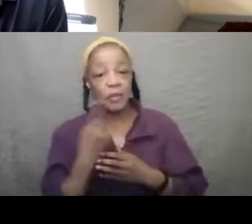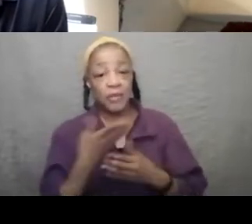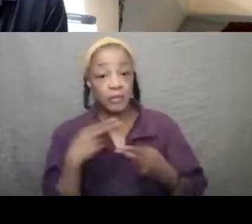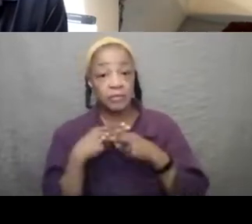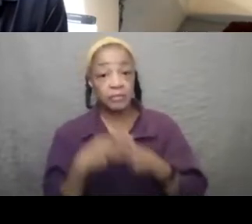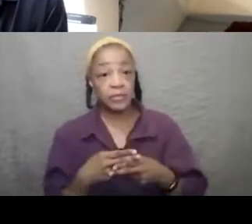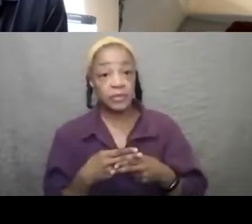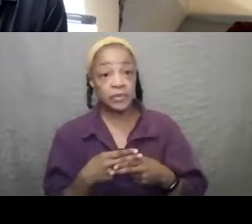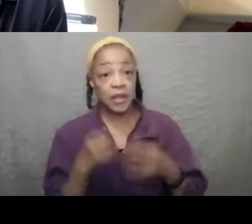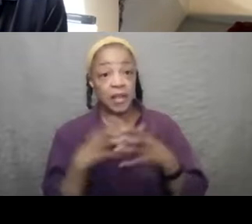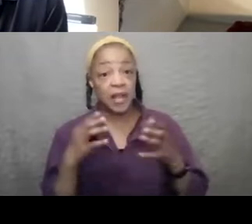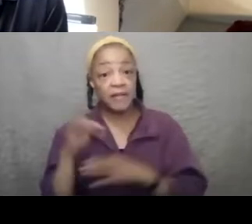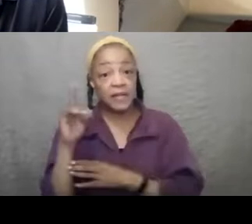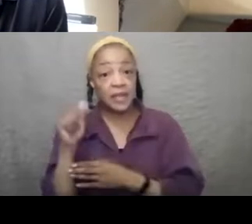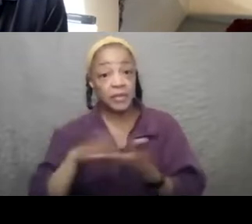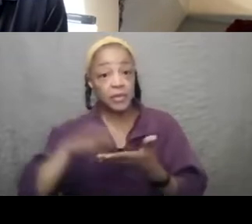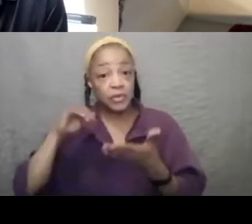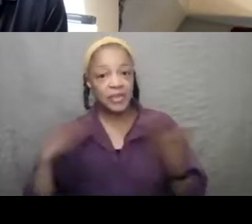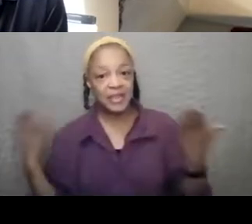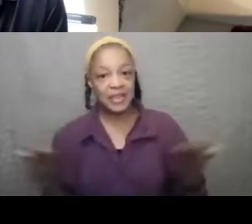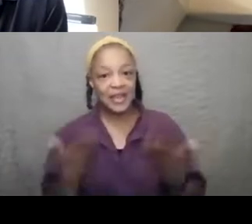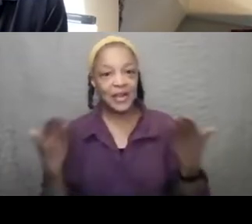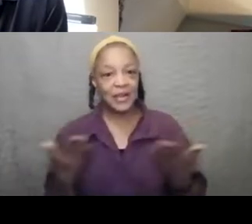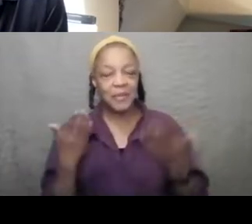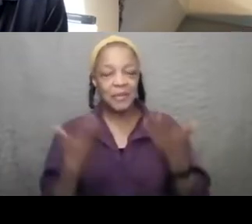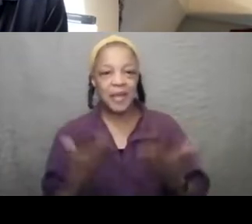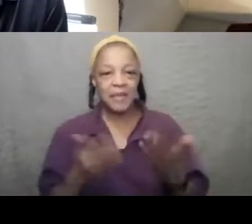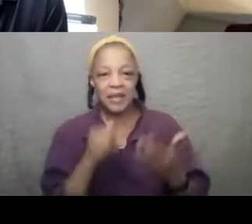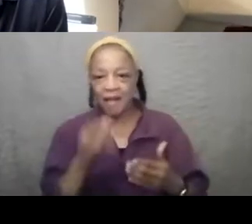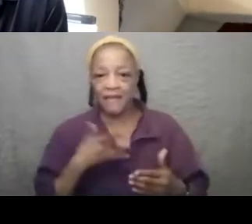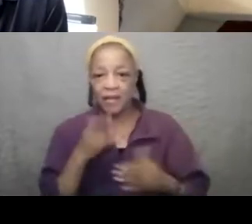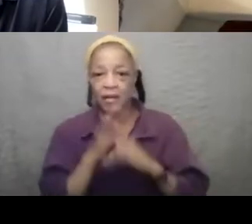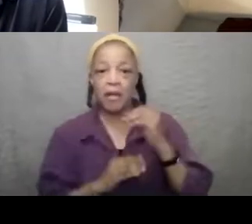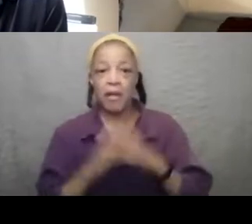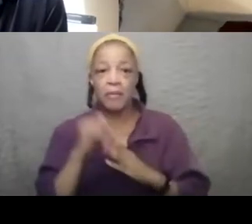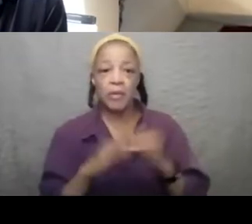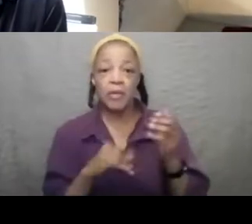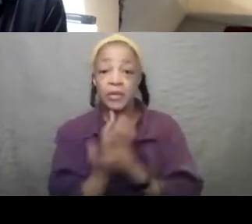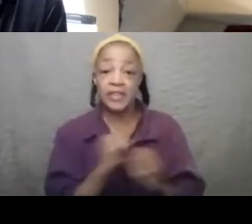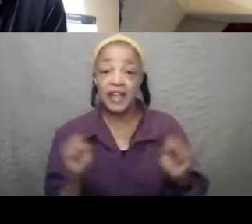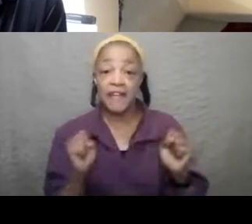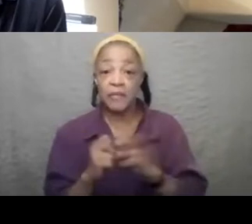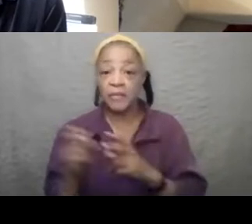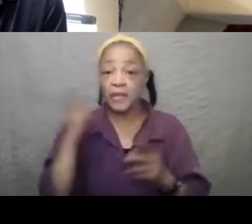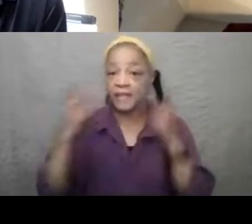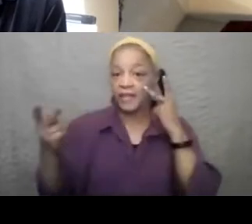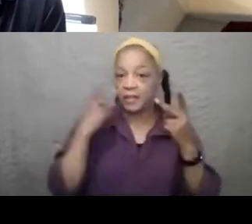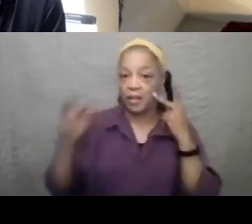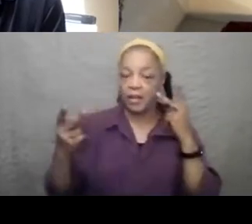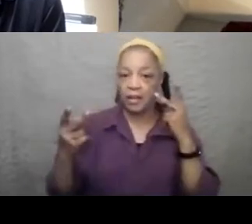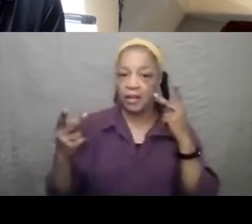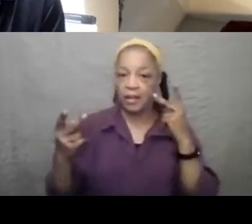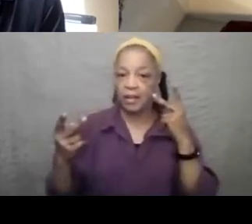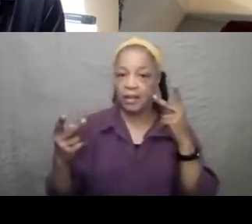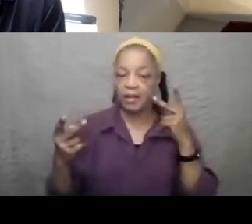there have been a lot of disabled students here that may not have always felt comfortable or safe being visible. You know, we also have